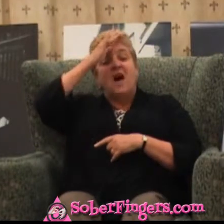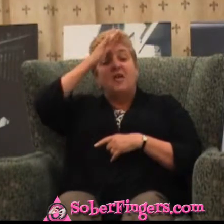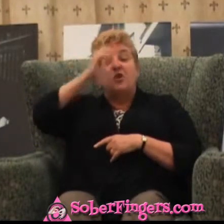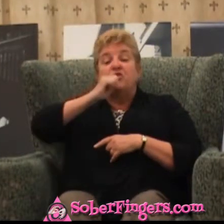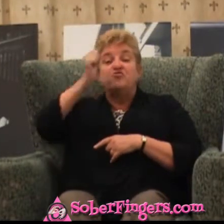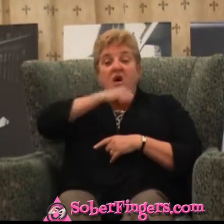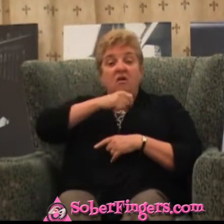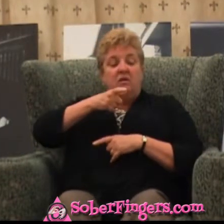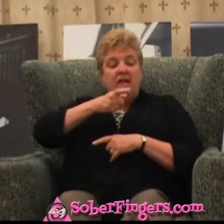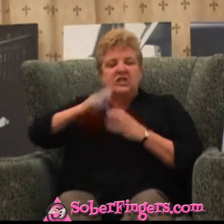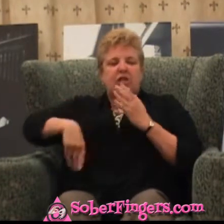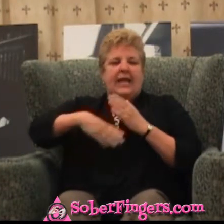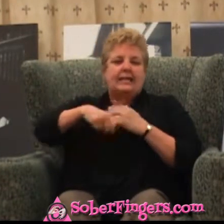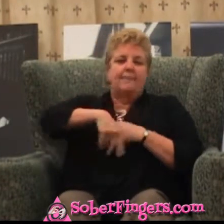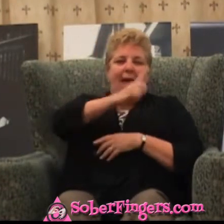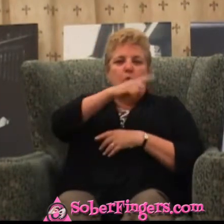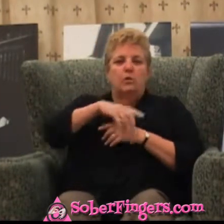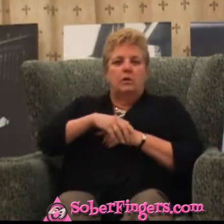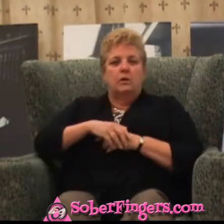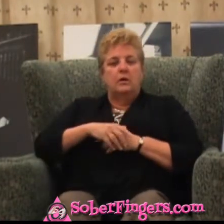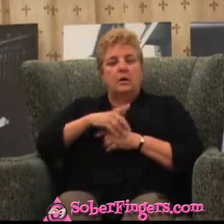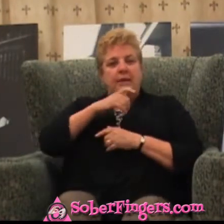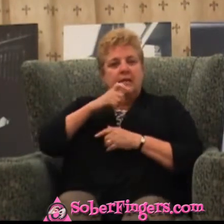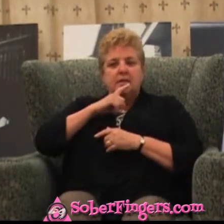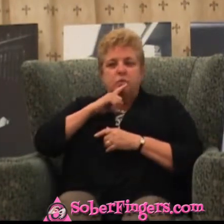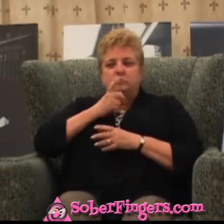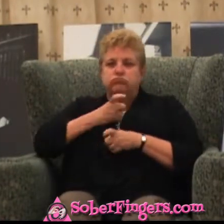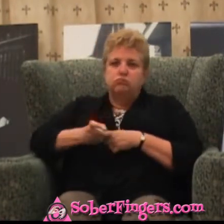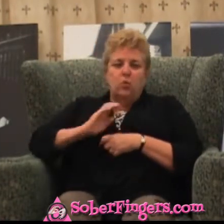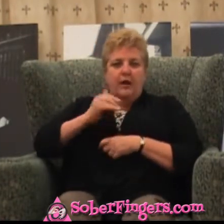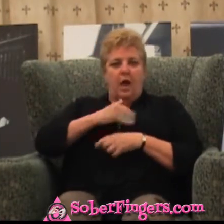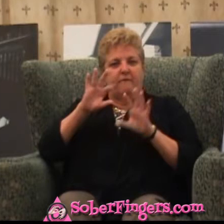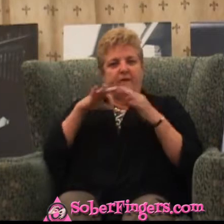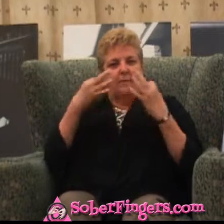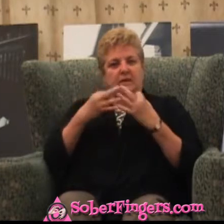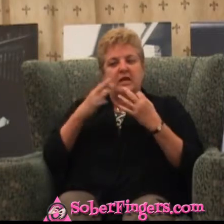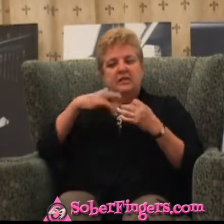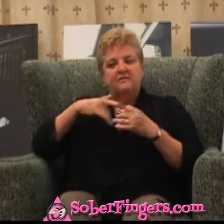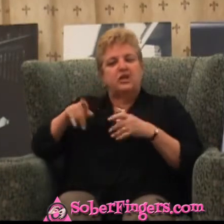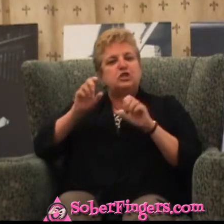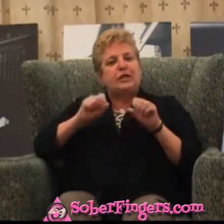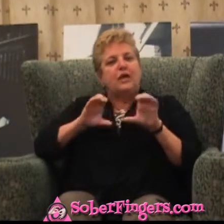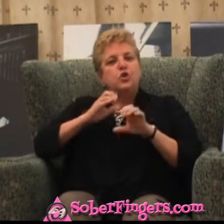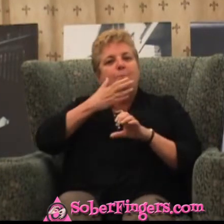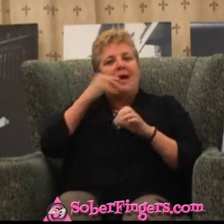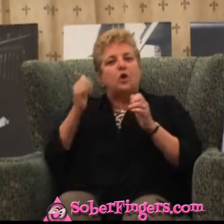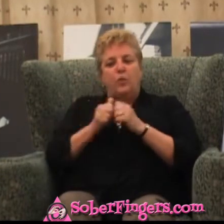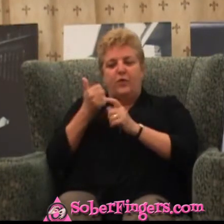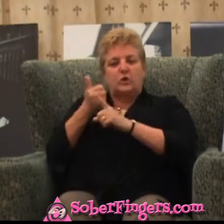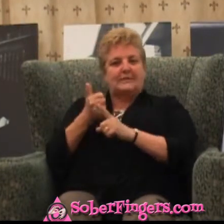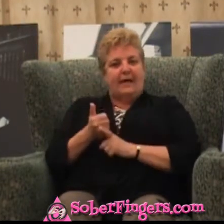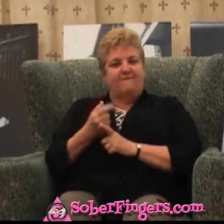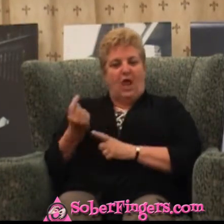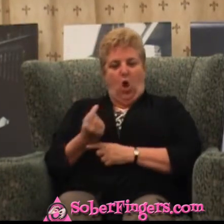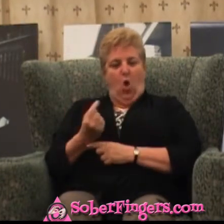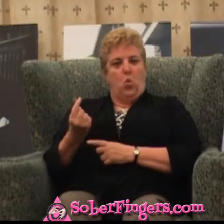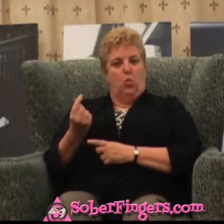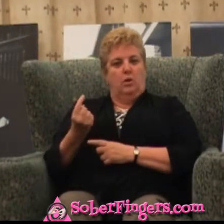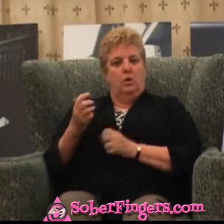house because he was dragging our family down, and she thought she could do better with herself alone with these 6 boys